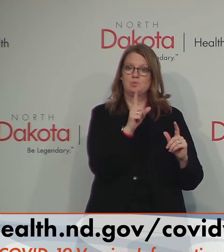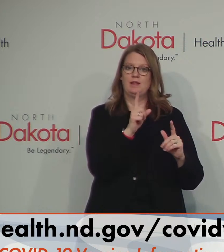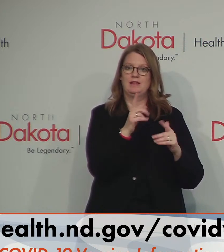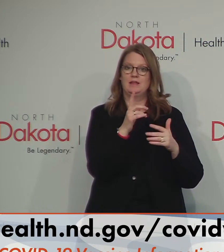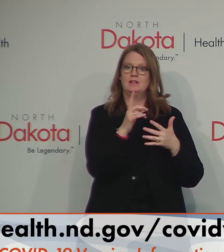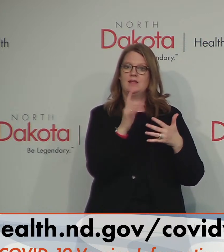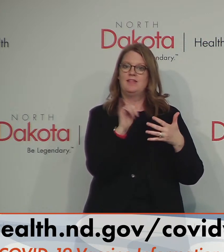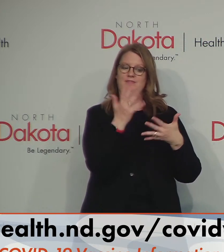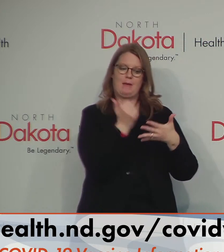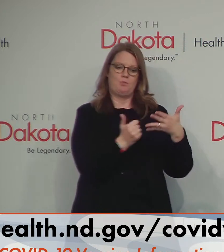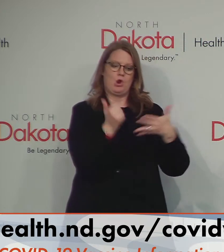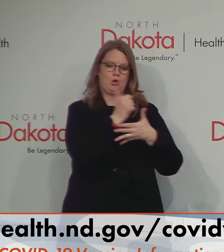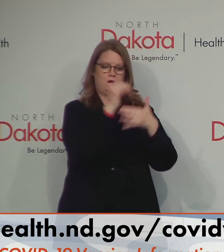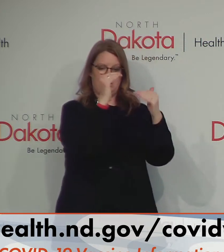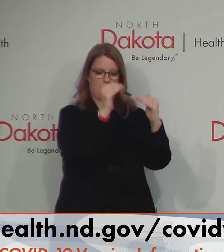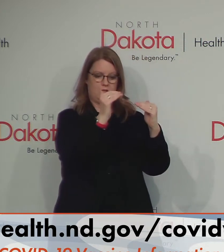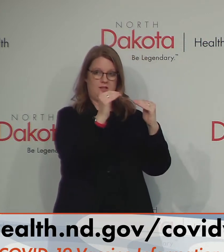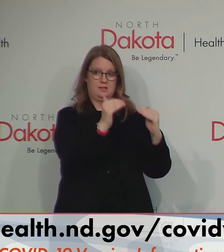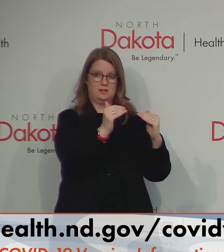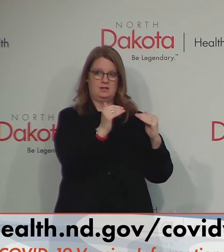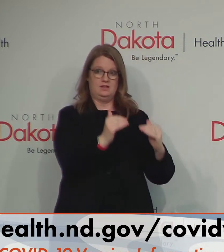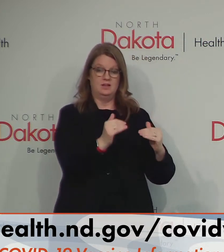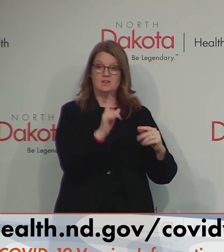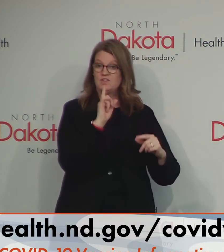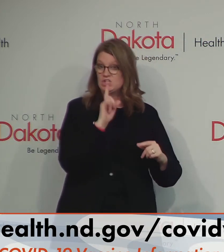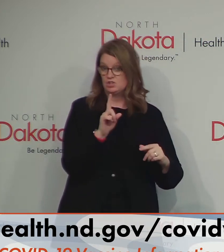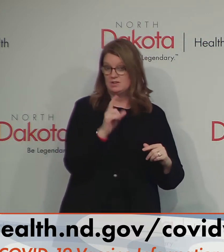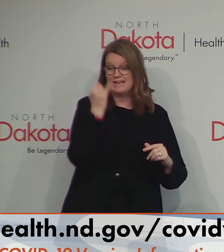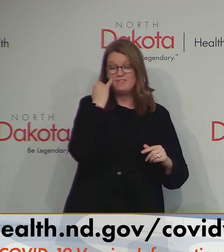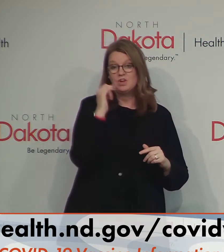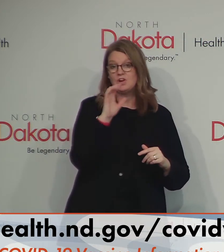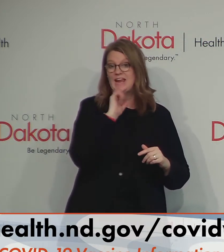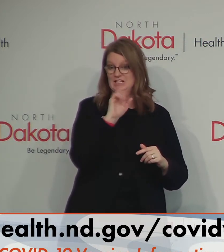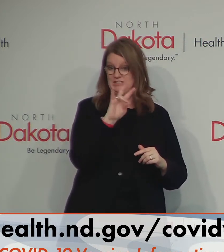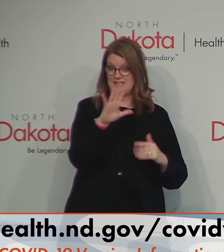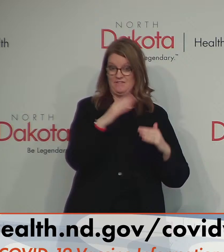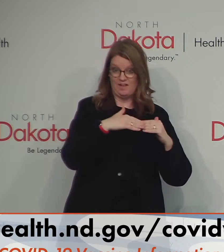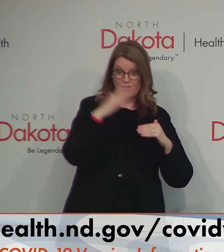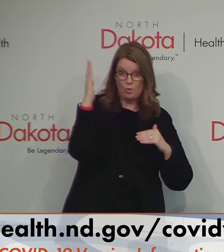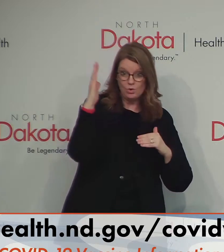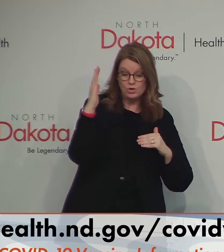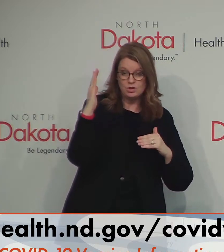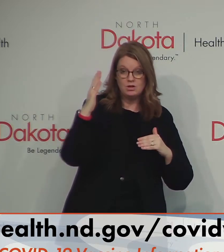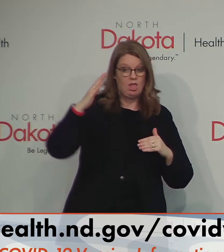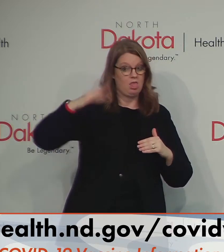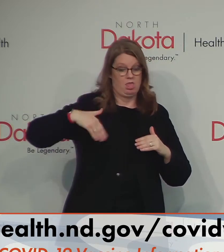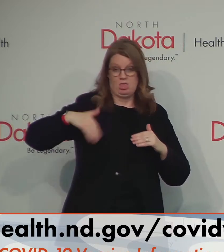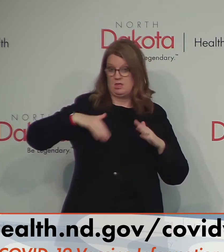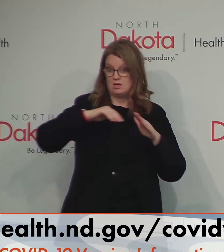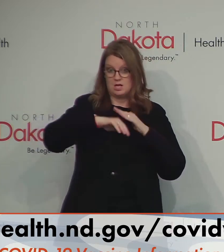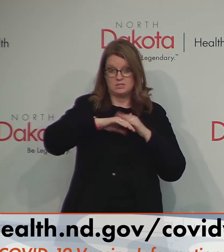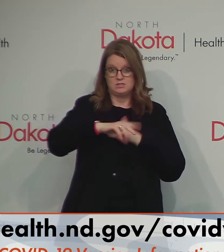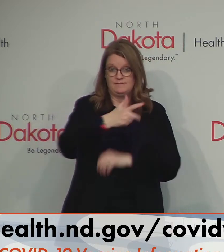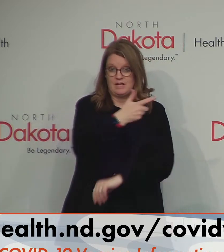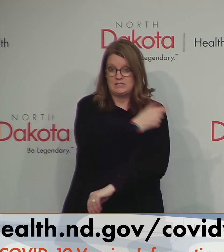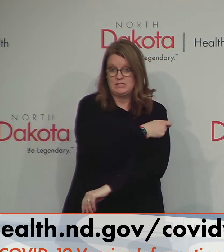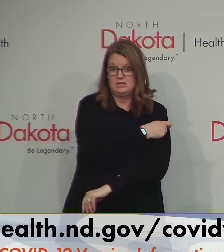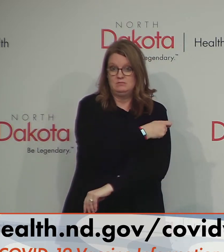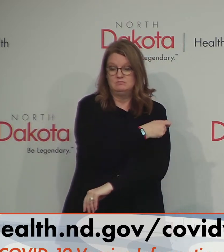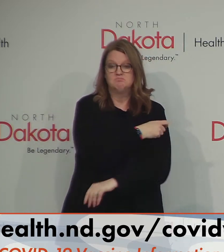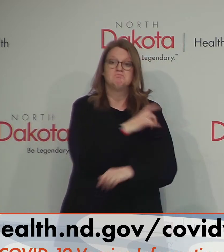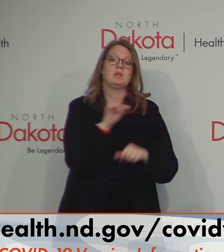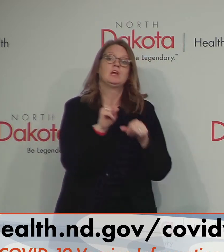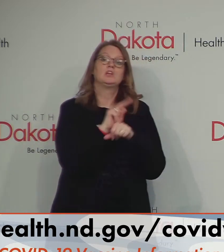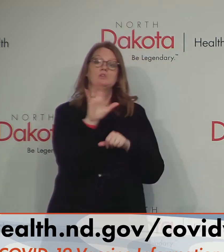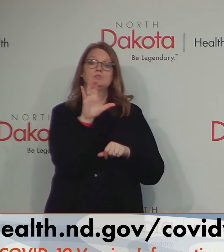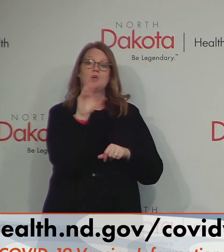of priority. But for sure right now, I would say if you're 75 or older and haven't gotten access to vaccine, either use our